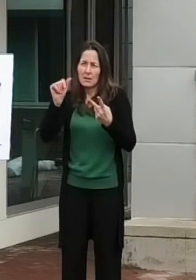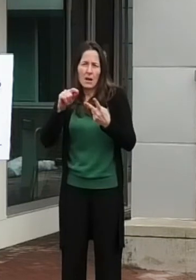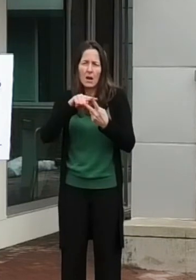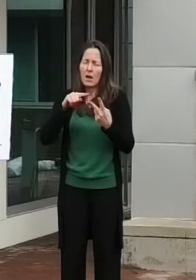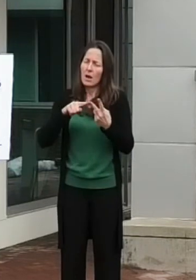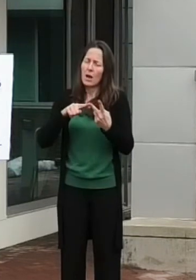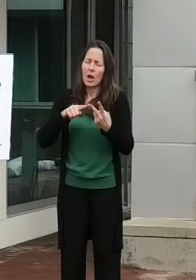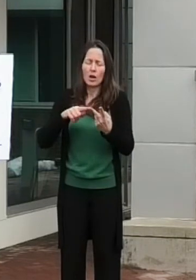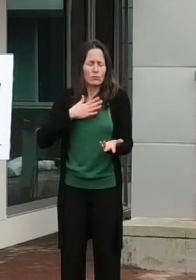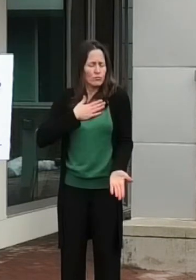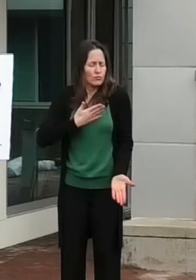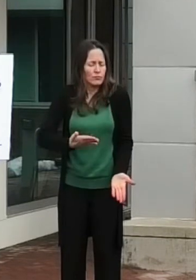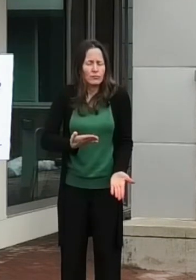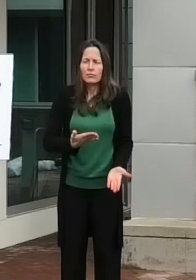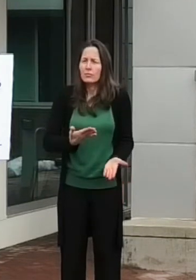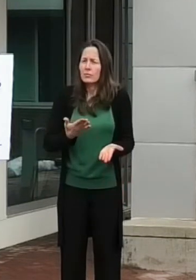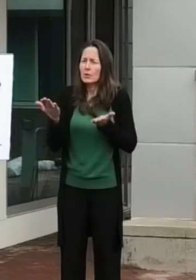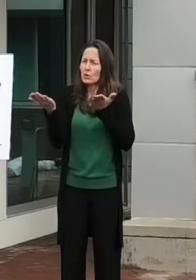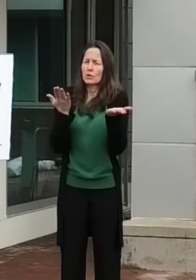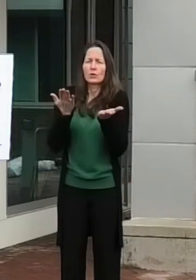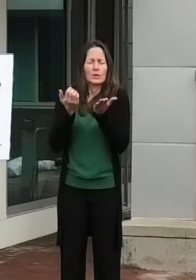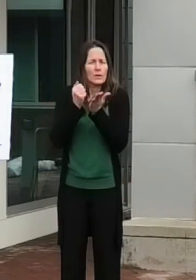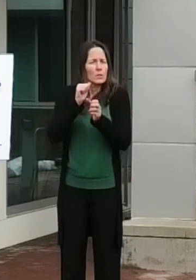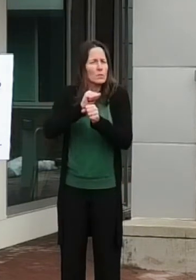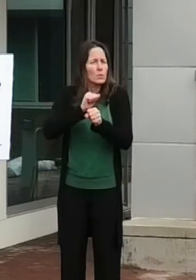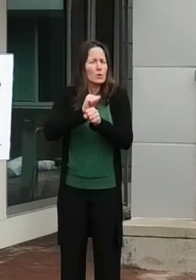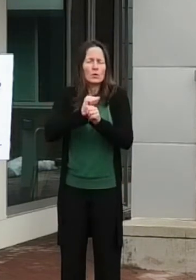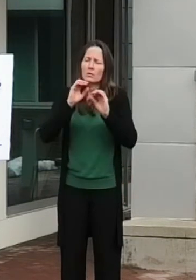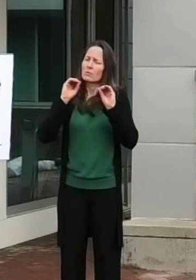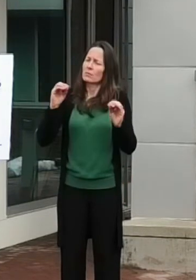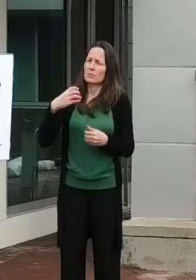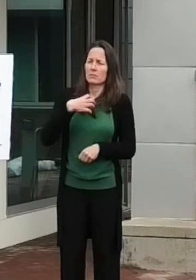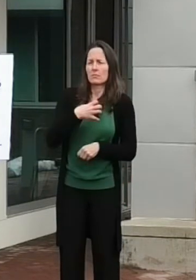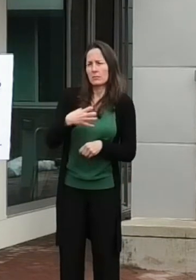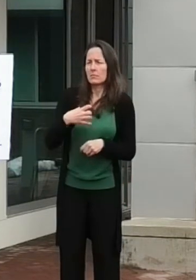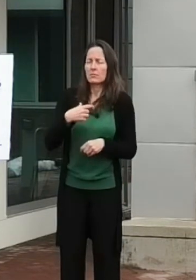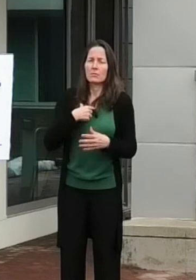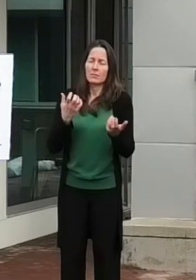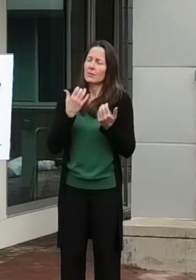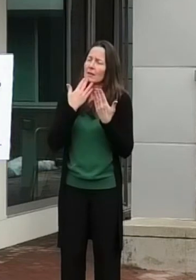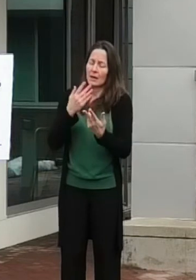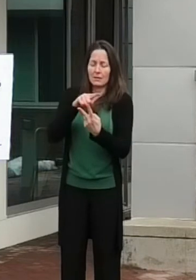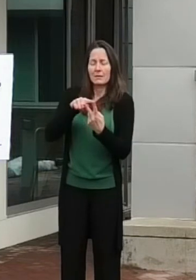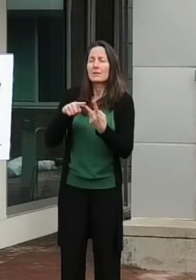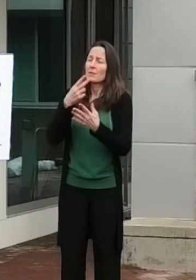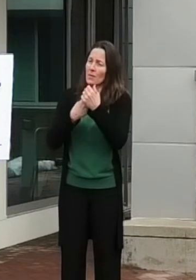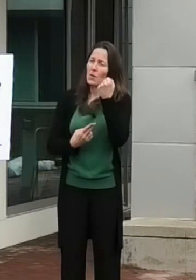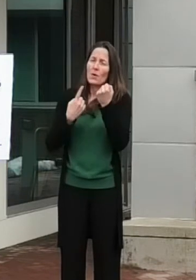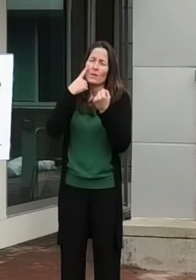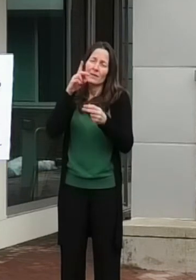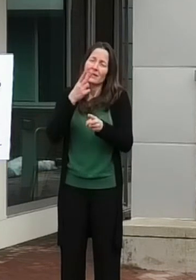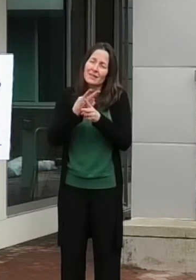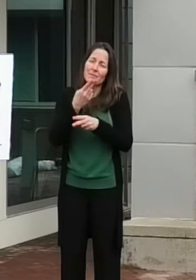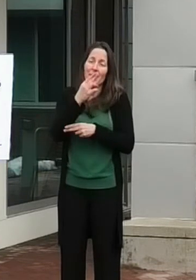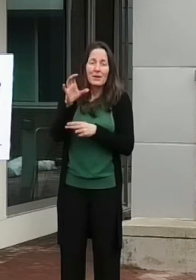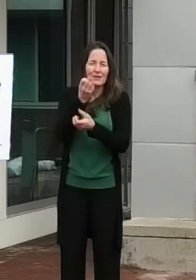exemplary residents. I echo County Executive Ball's gratitude and thank you both for your work keeping Howard County